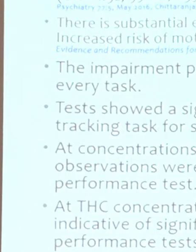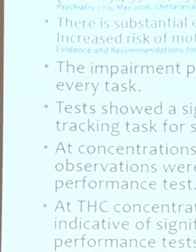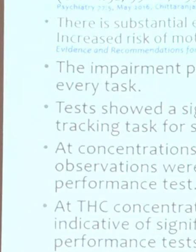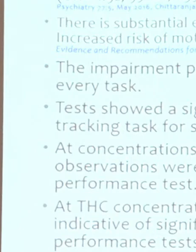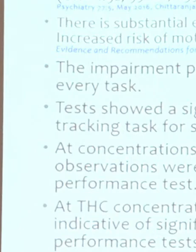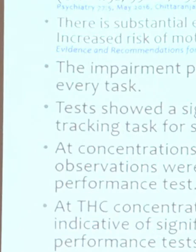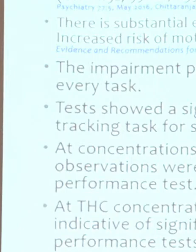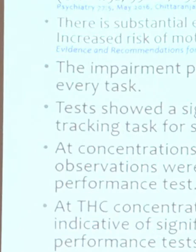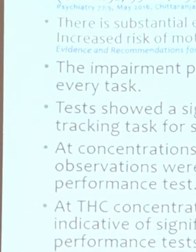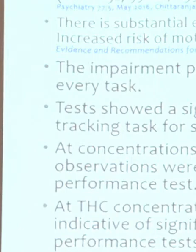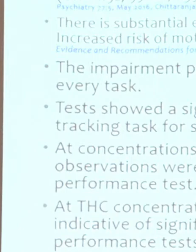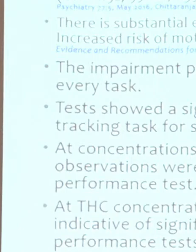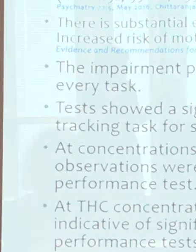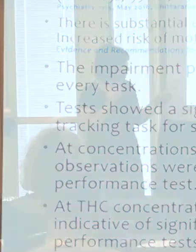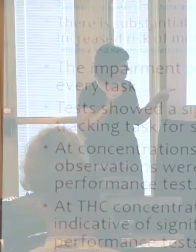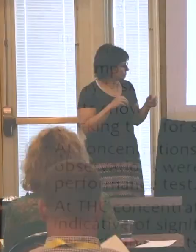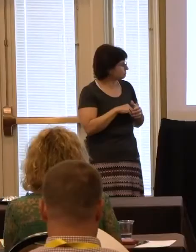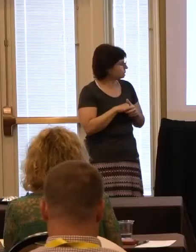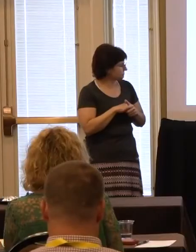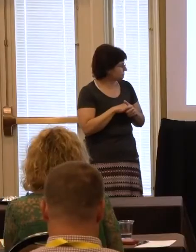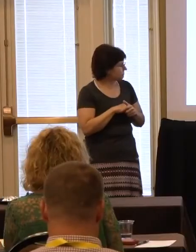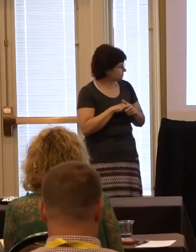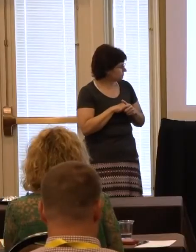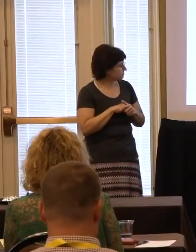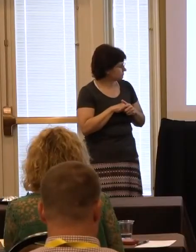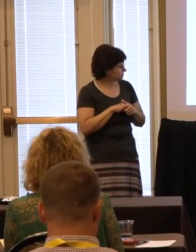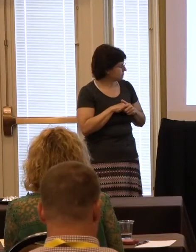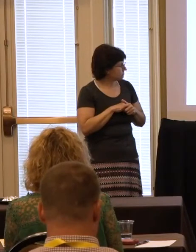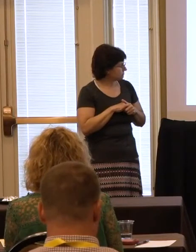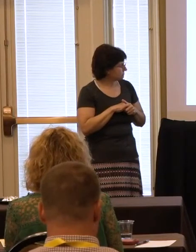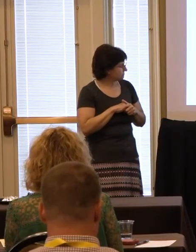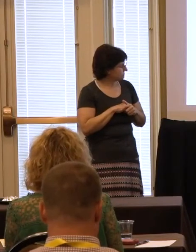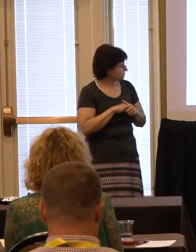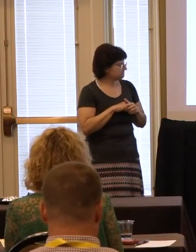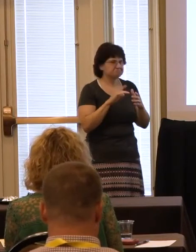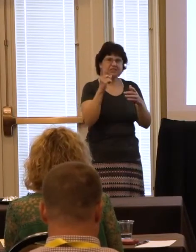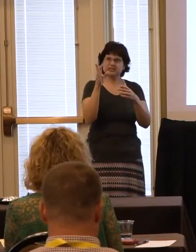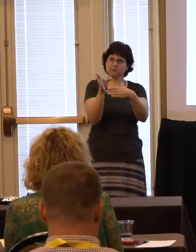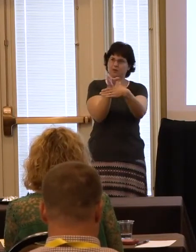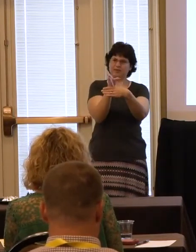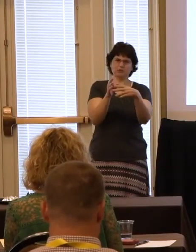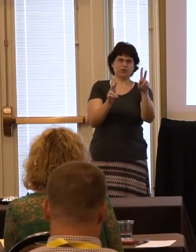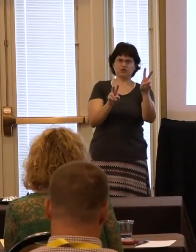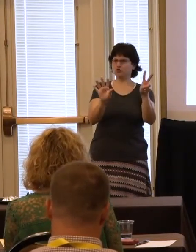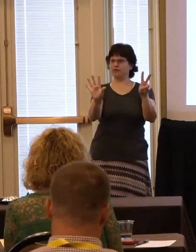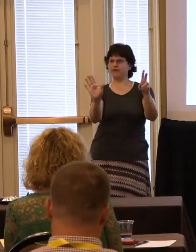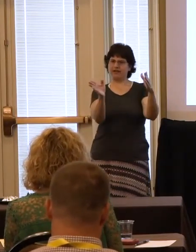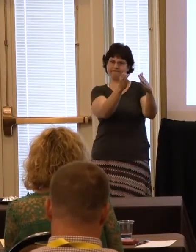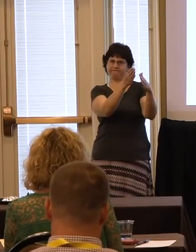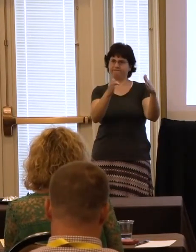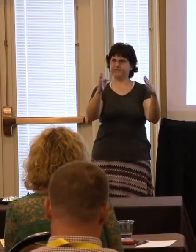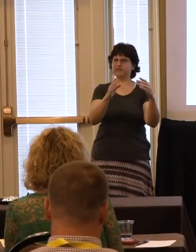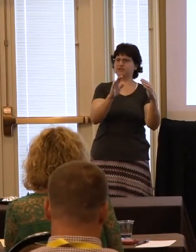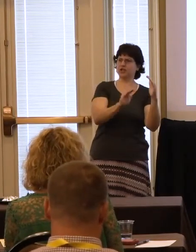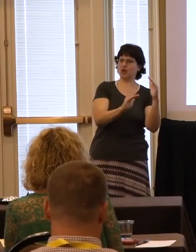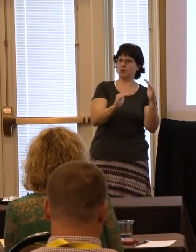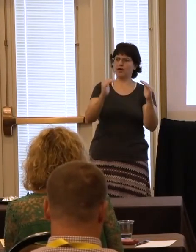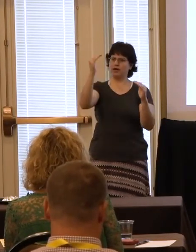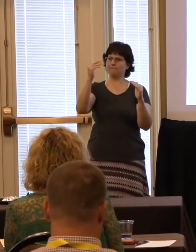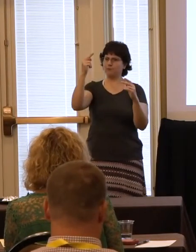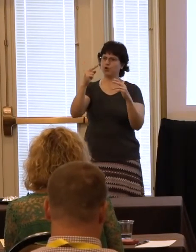So the upper, they established the lower and upper range, somewhere between 2 and 5 should